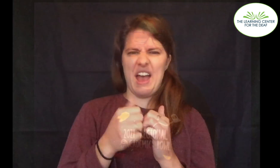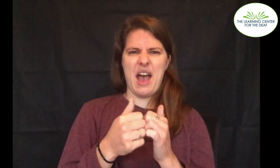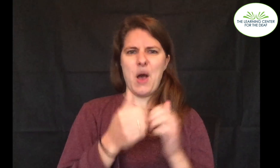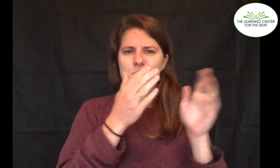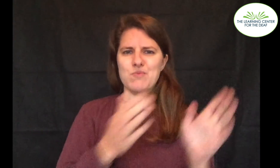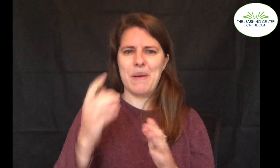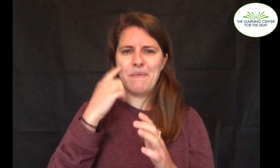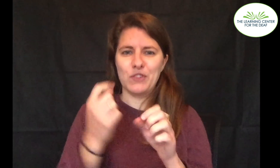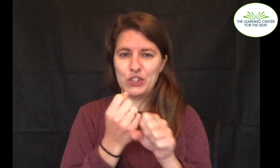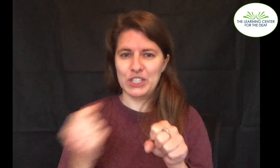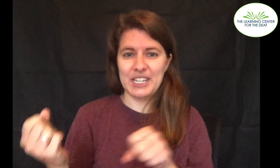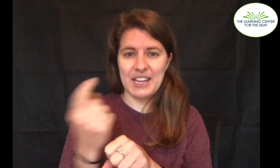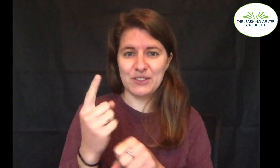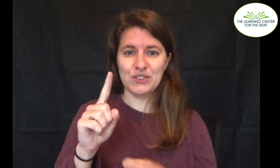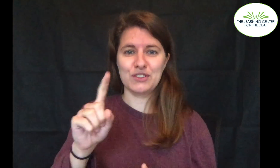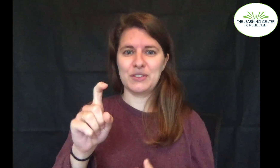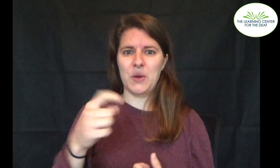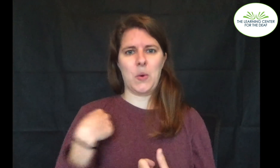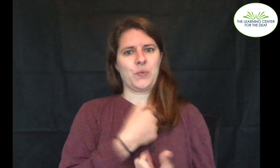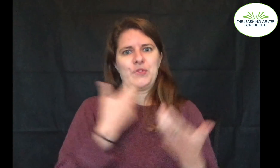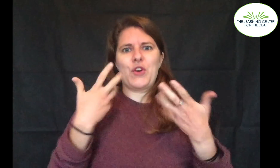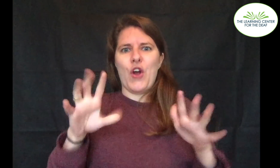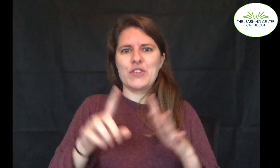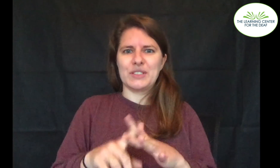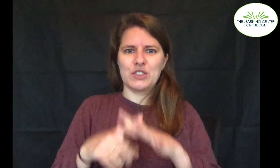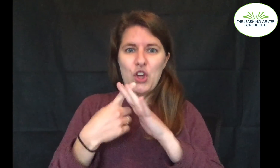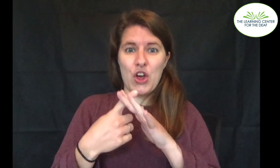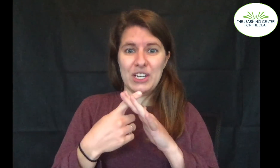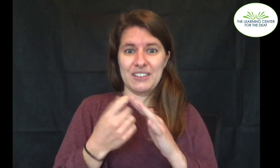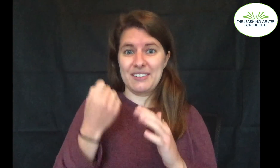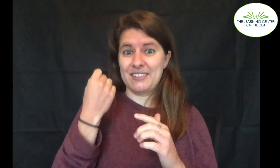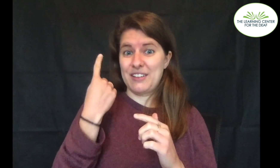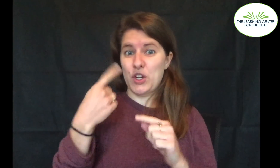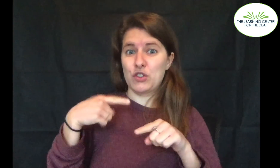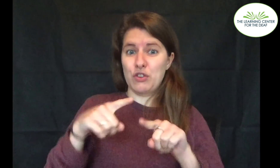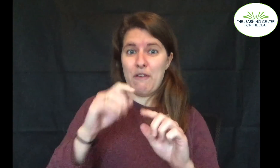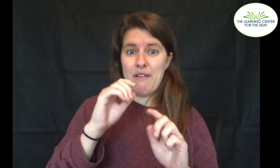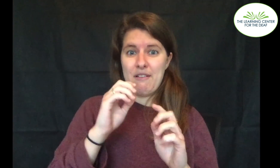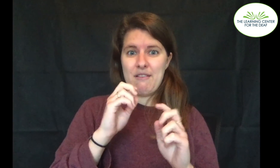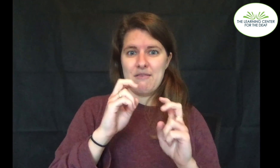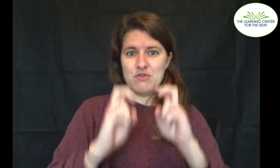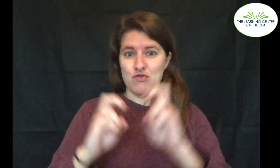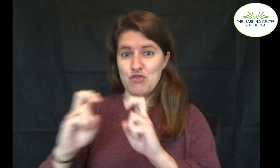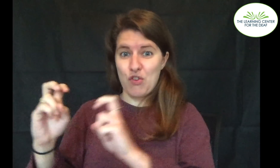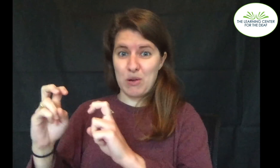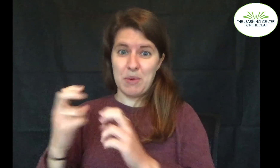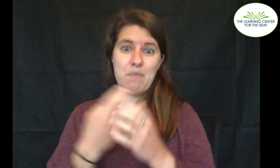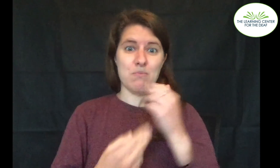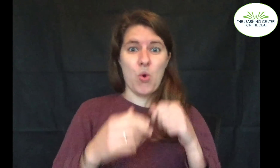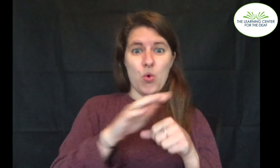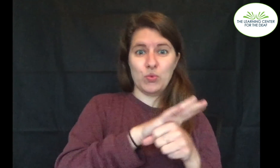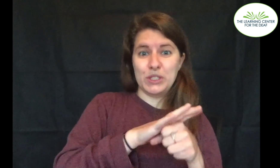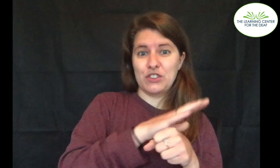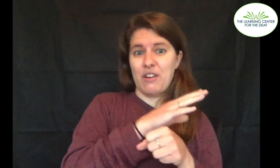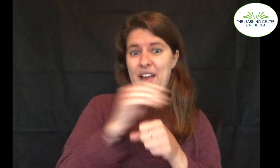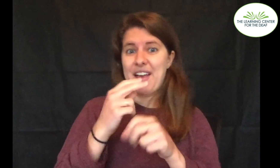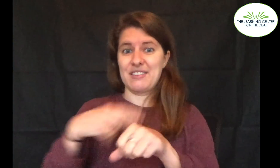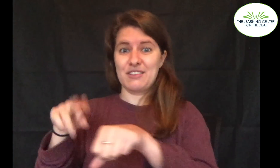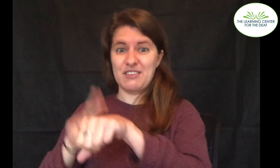How can we better prepare for next year? We've already started. During the tournaments, both regionals and nationals,